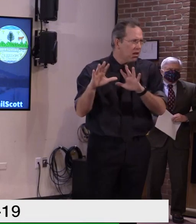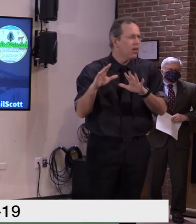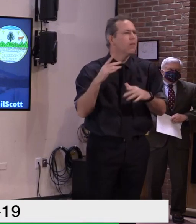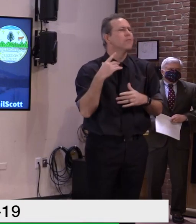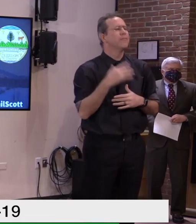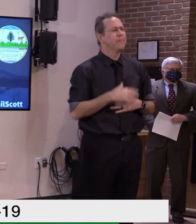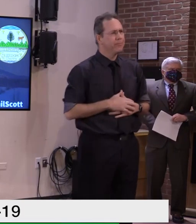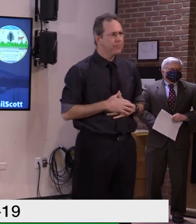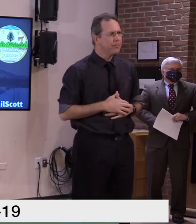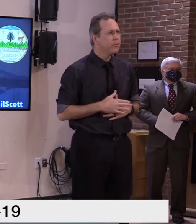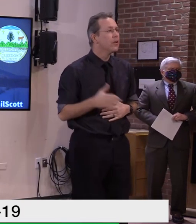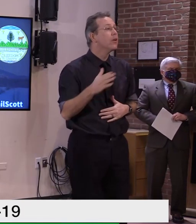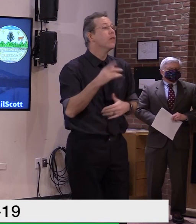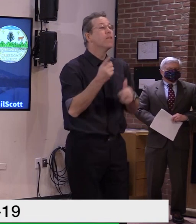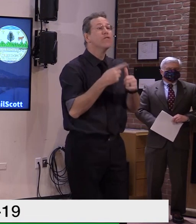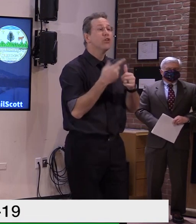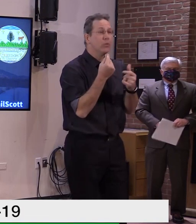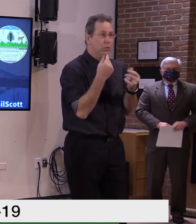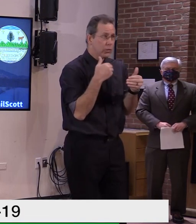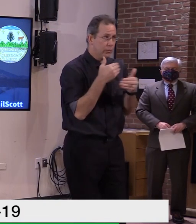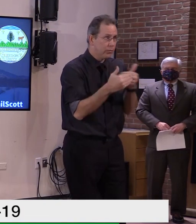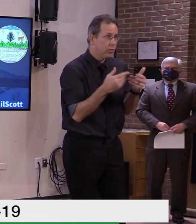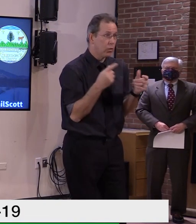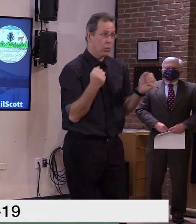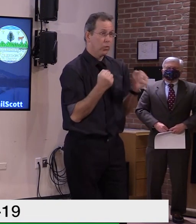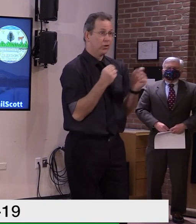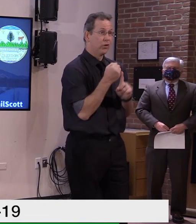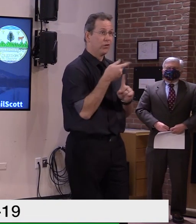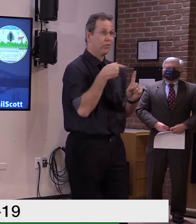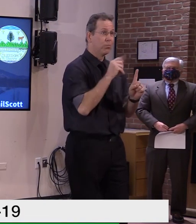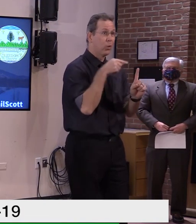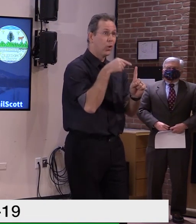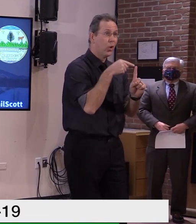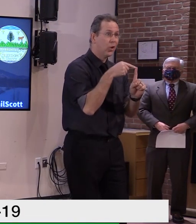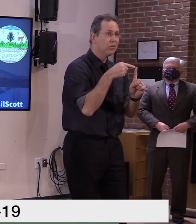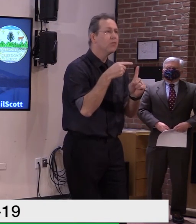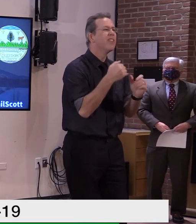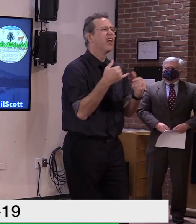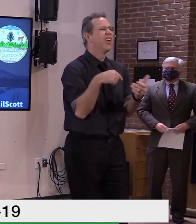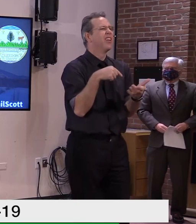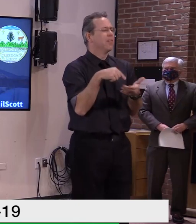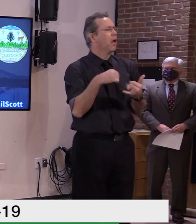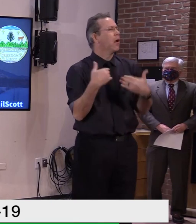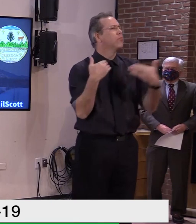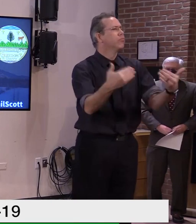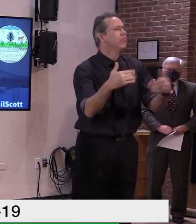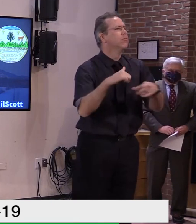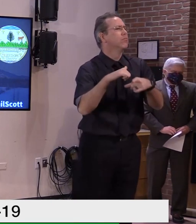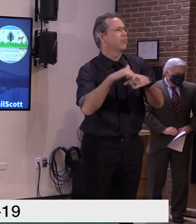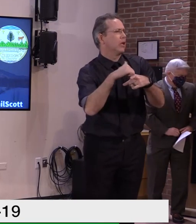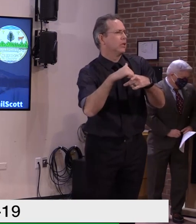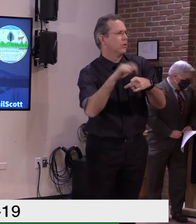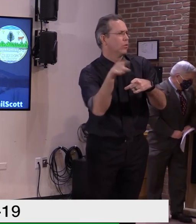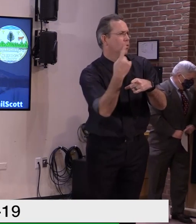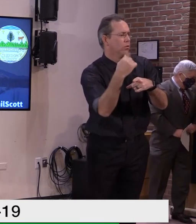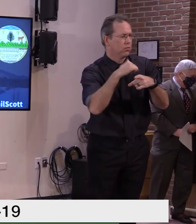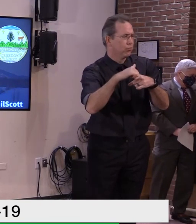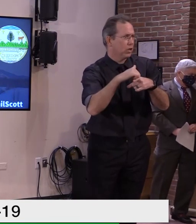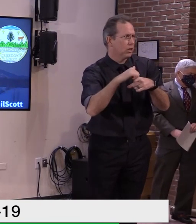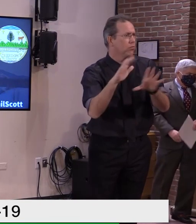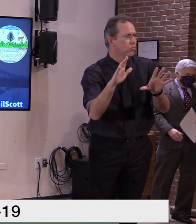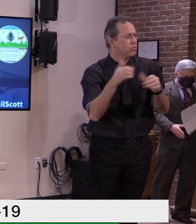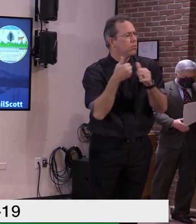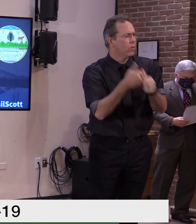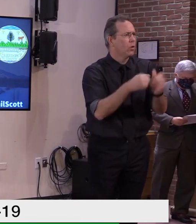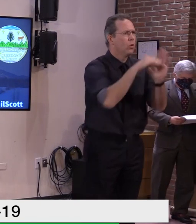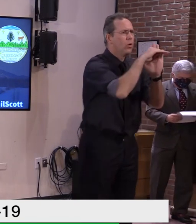winter sports teams may begin practicing as long as they follow the guidance. And as I've said, we'll continue to